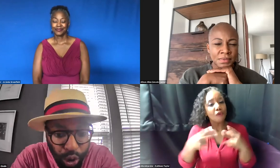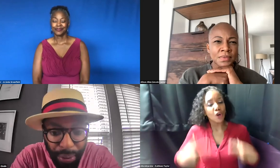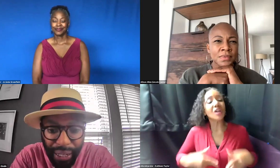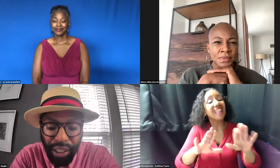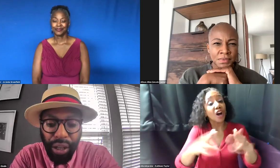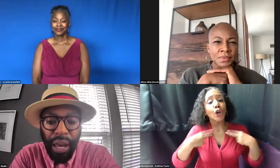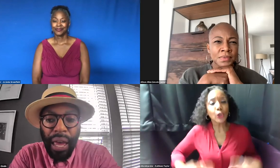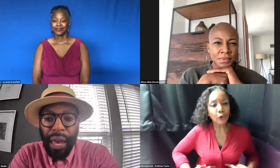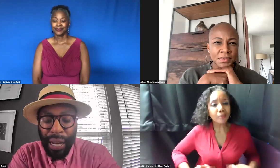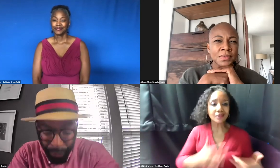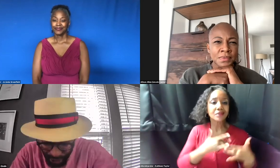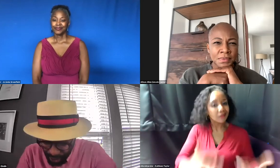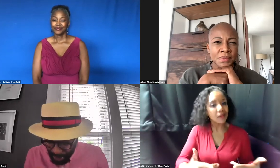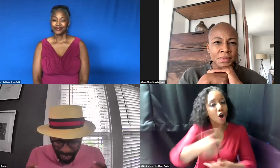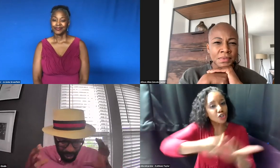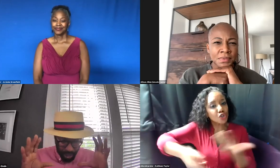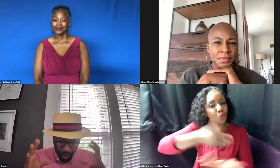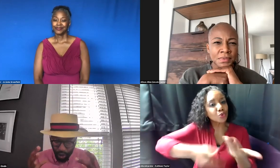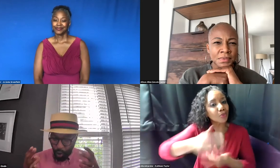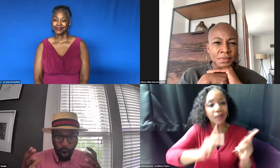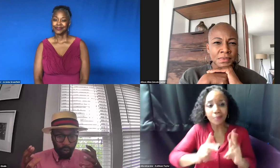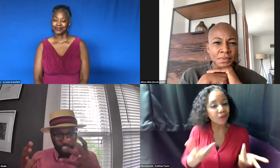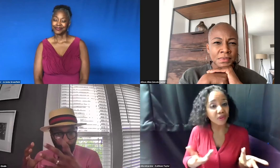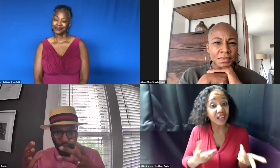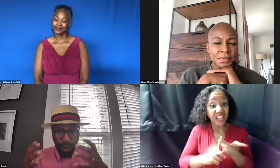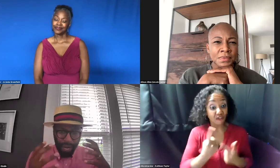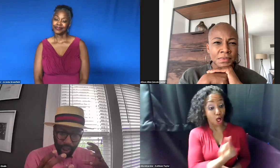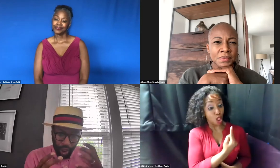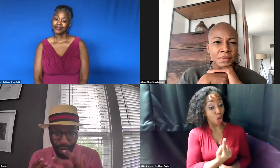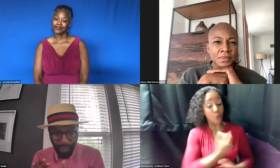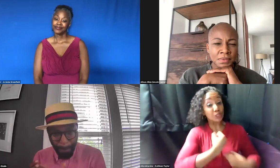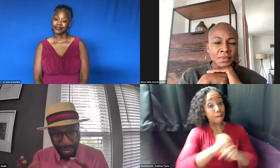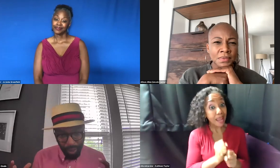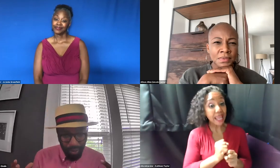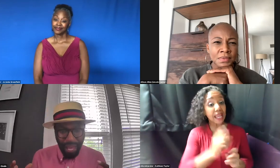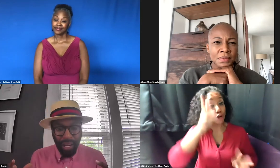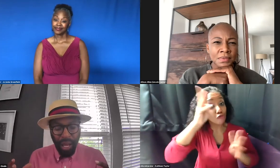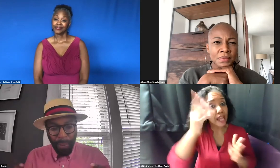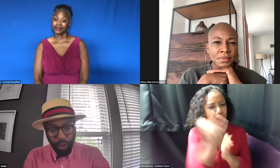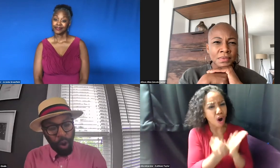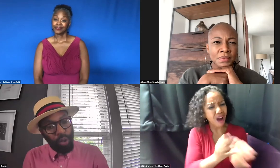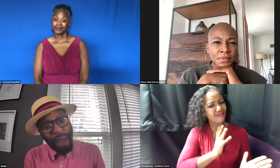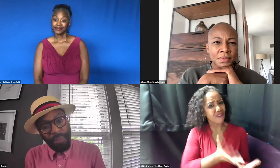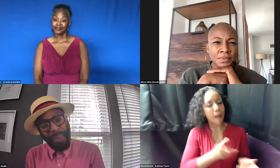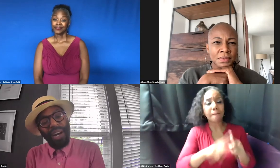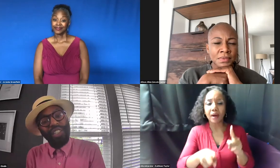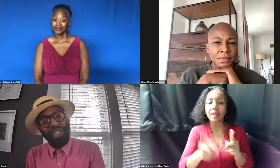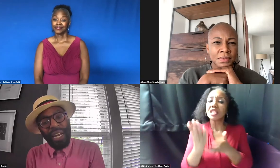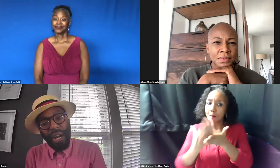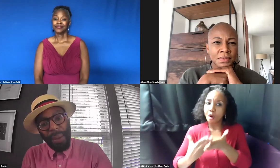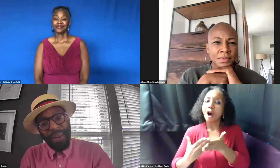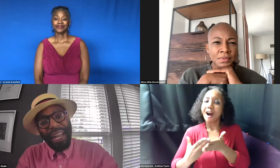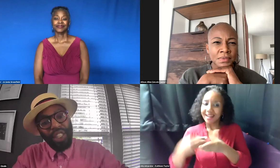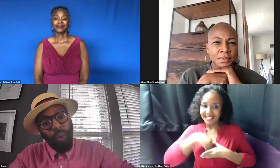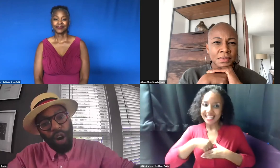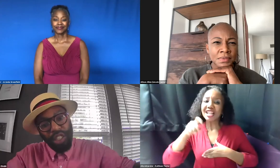are social by nature. Mm-hmm. And if you need to be on your own to create and to do and to make, do that. But you also have to be able to understand